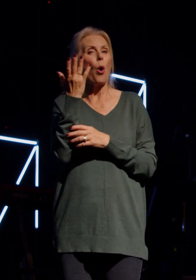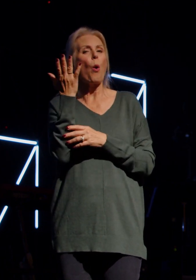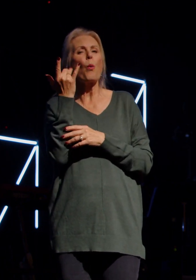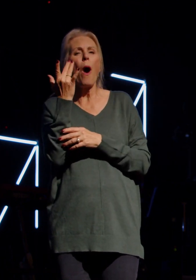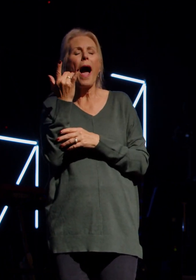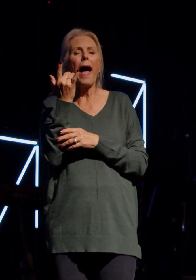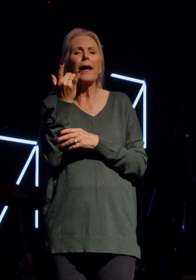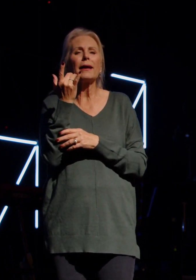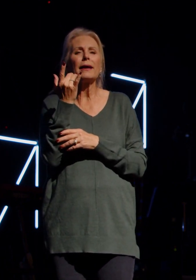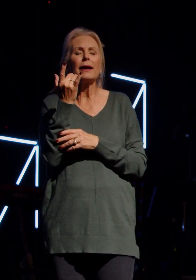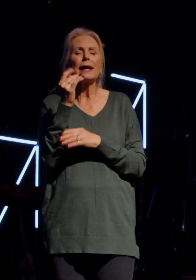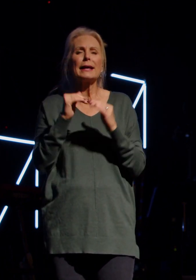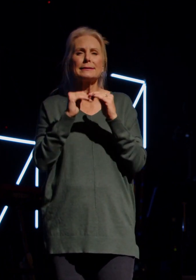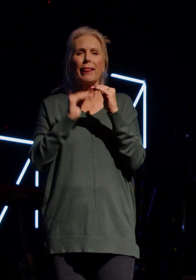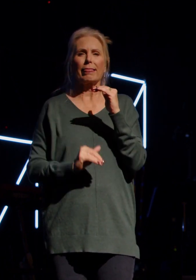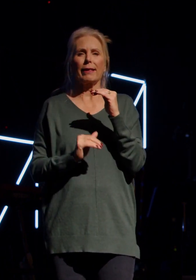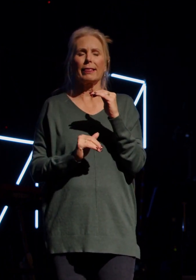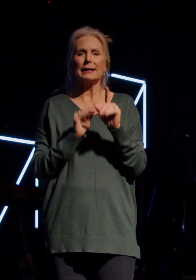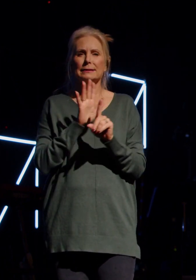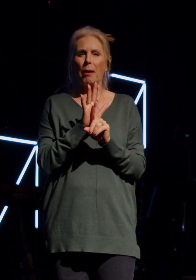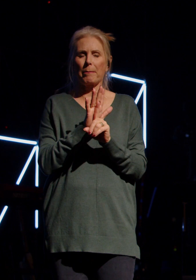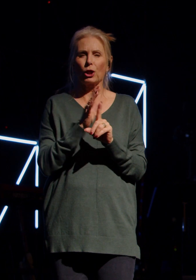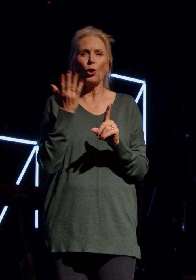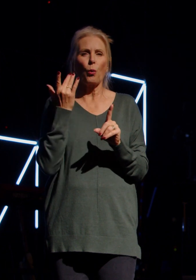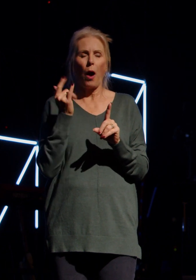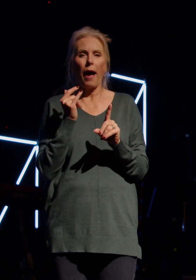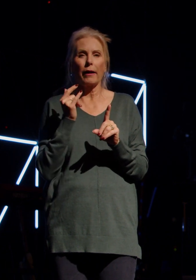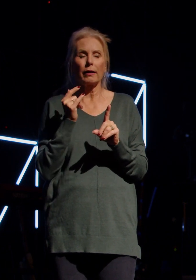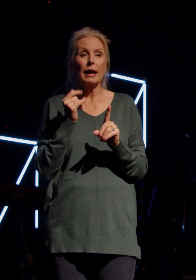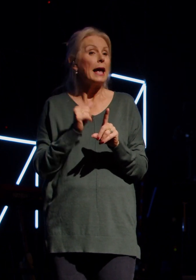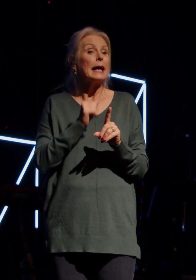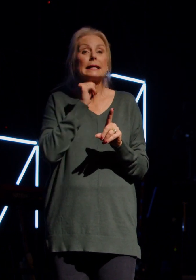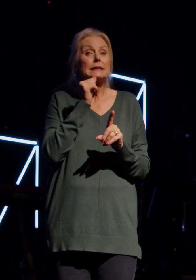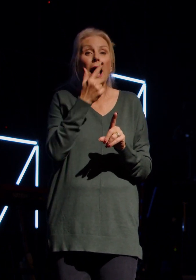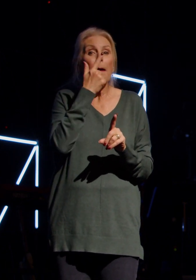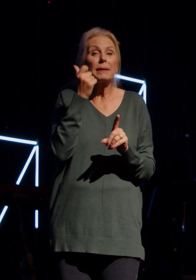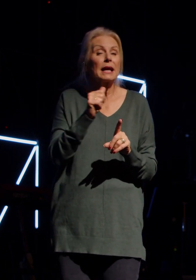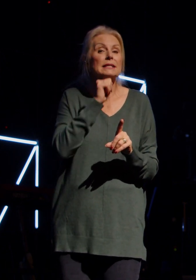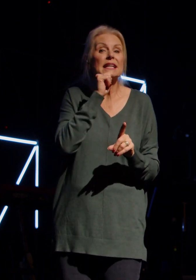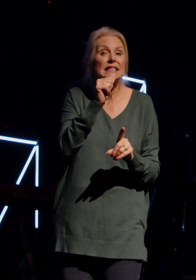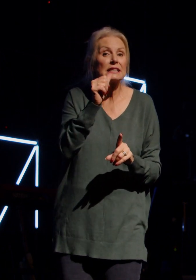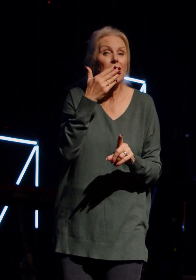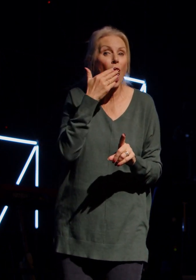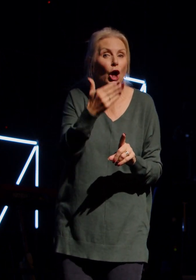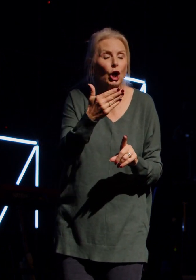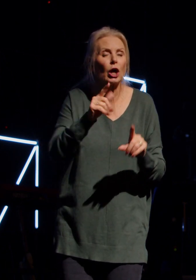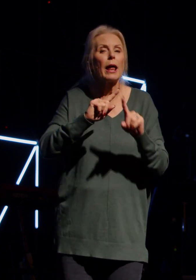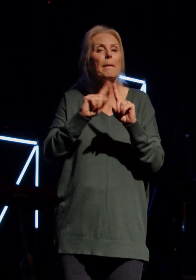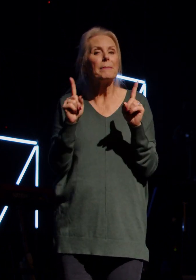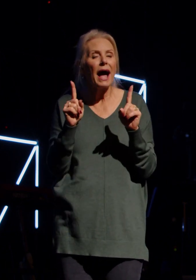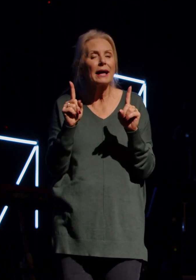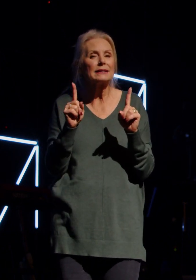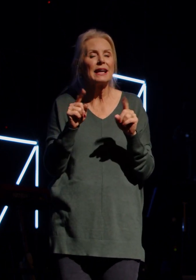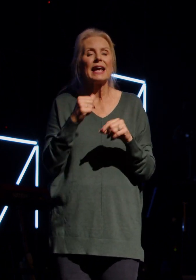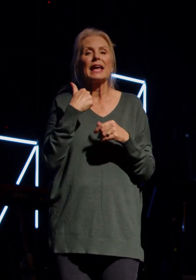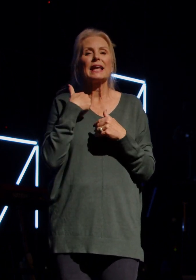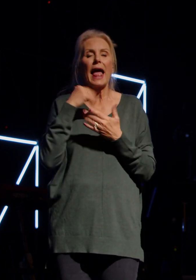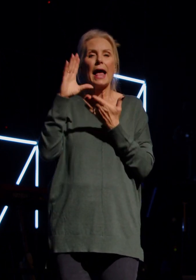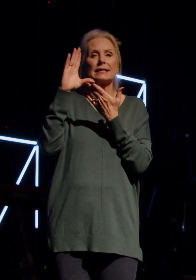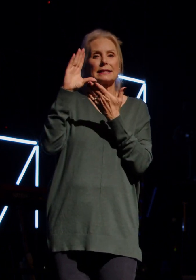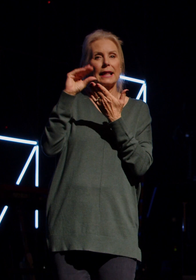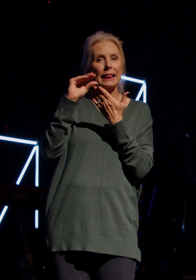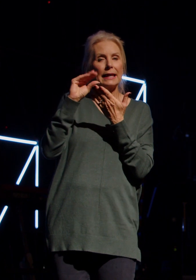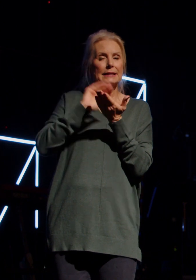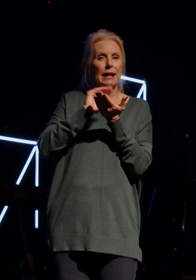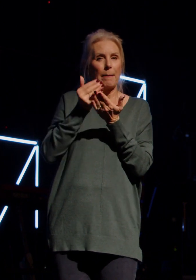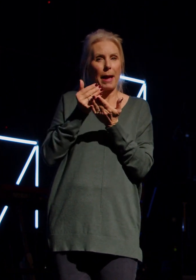least popular? Well, here's the thing. It's not because it's not good. It's because it has the least amount of original stories in